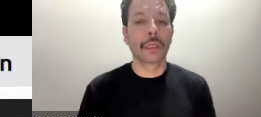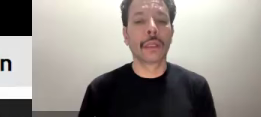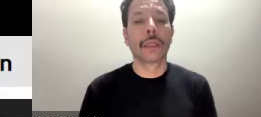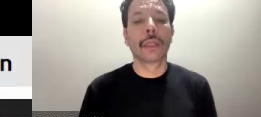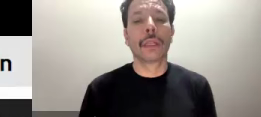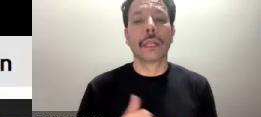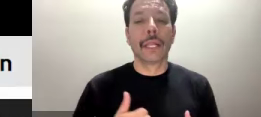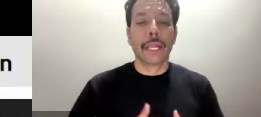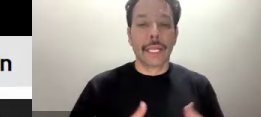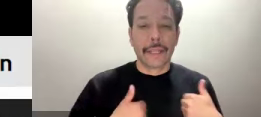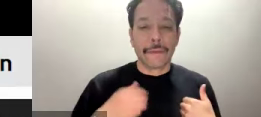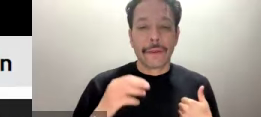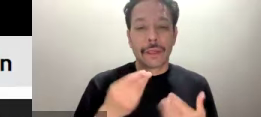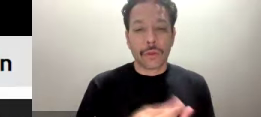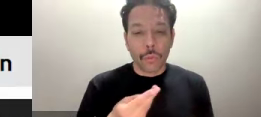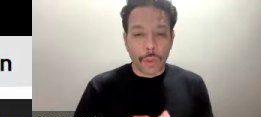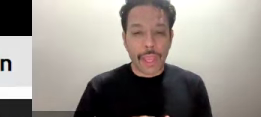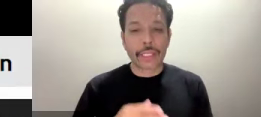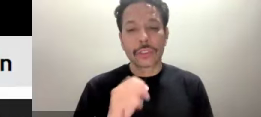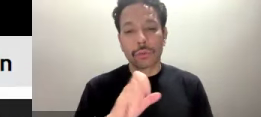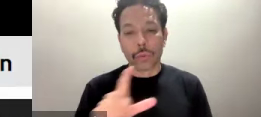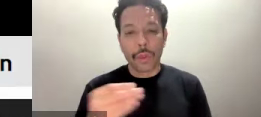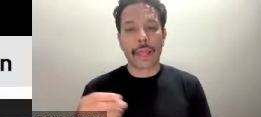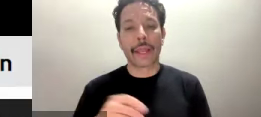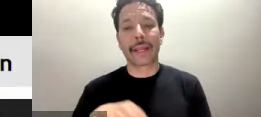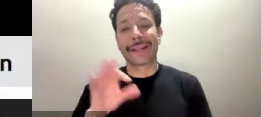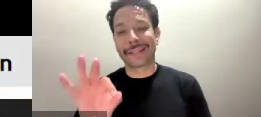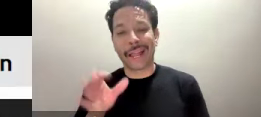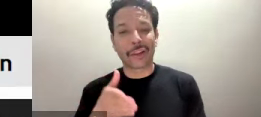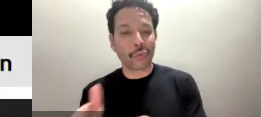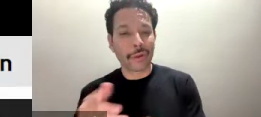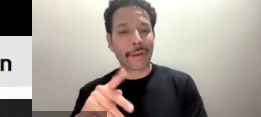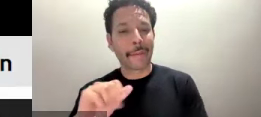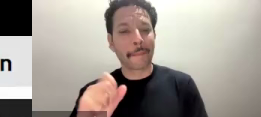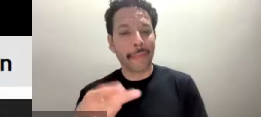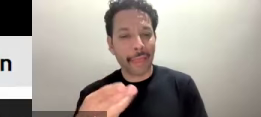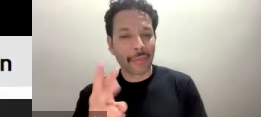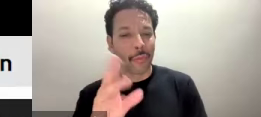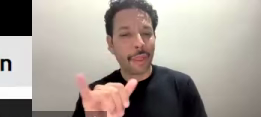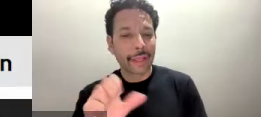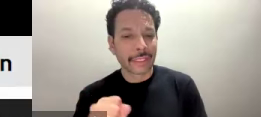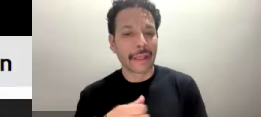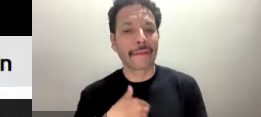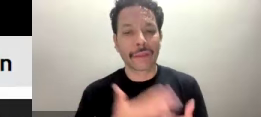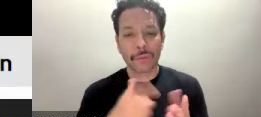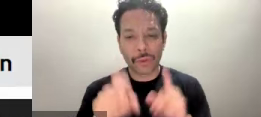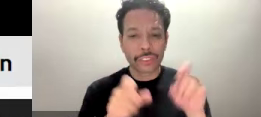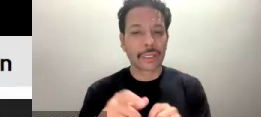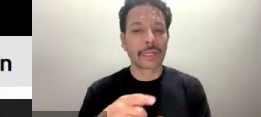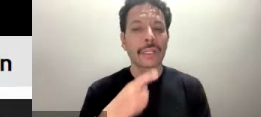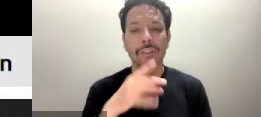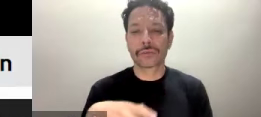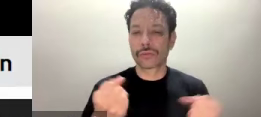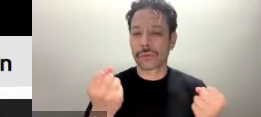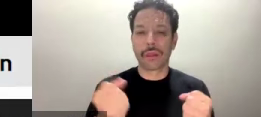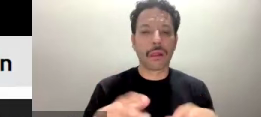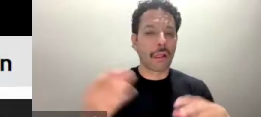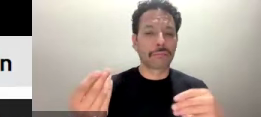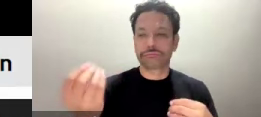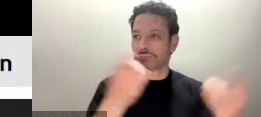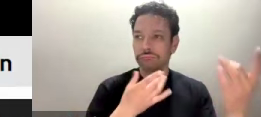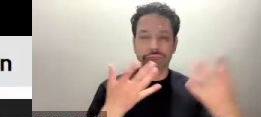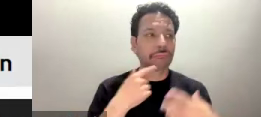wage tool and the 9 career pathways. Had some questions. He really took a lot of input about how to reach families